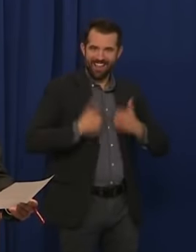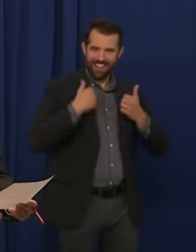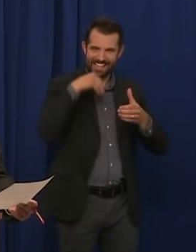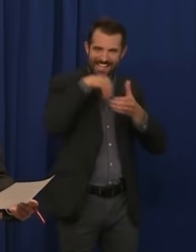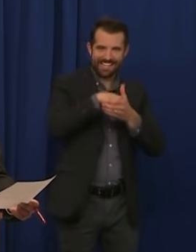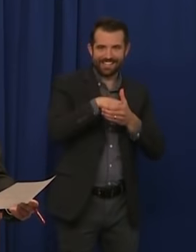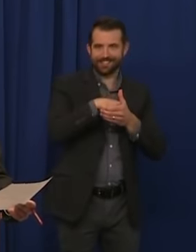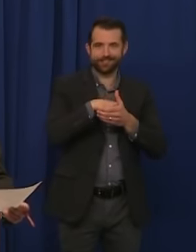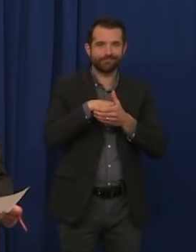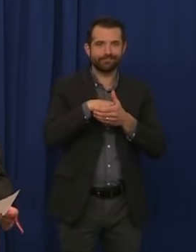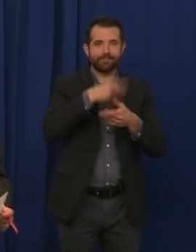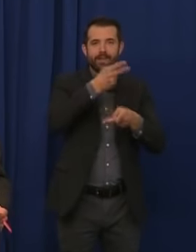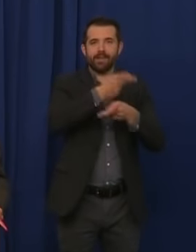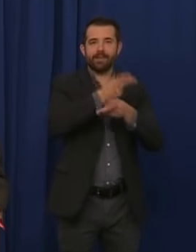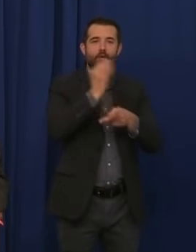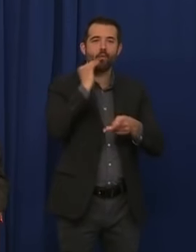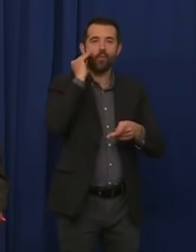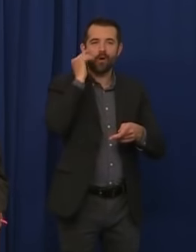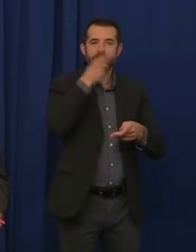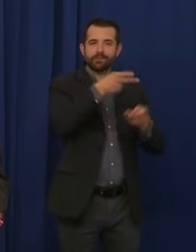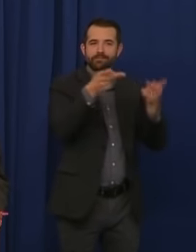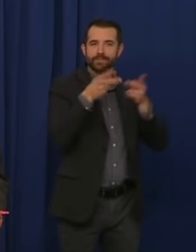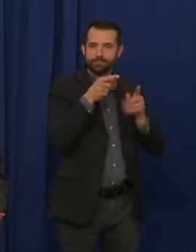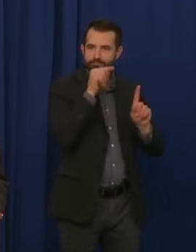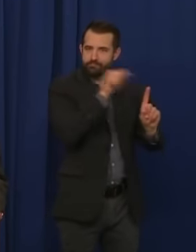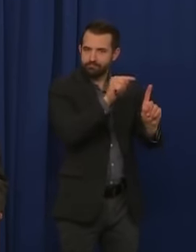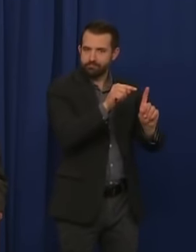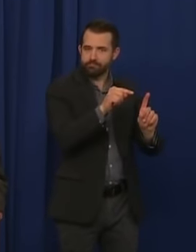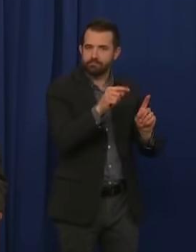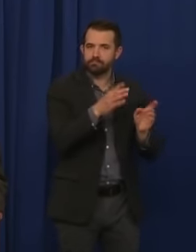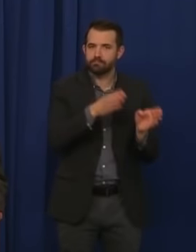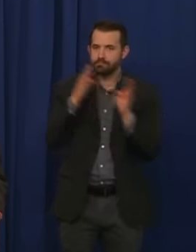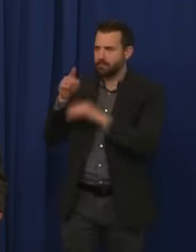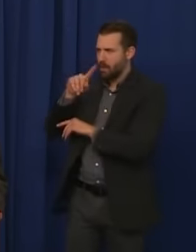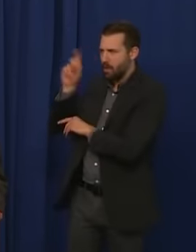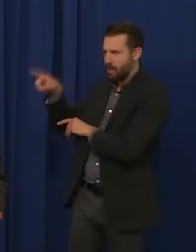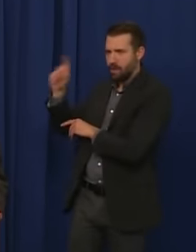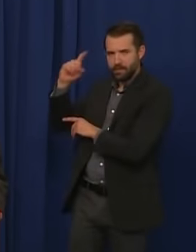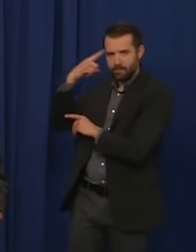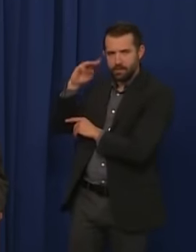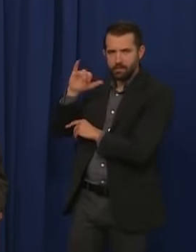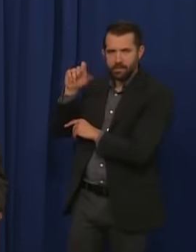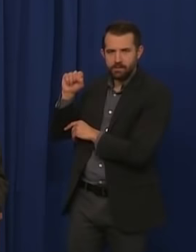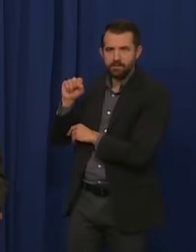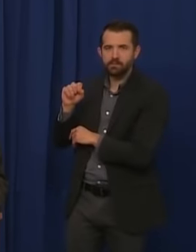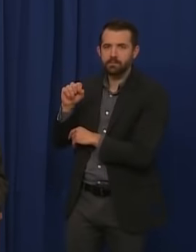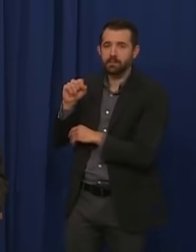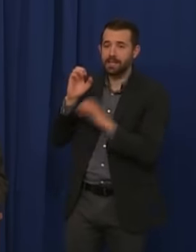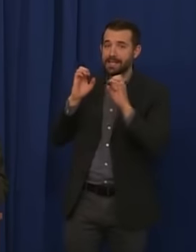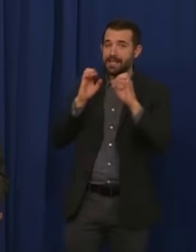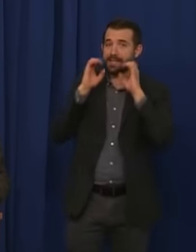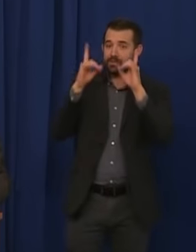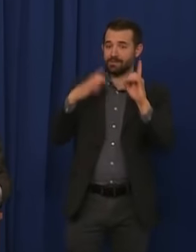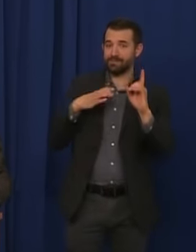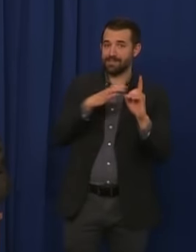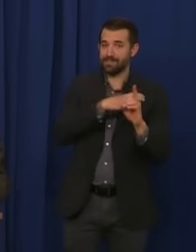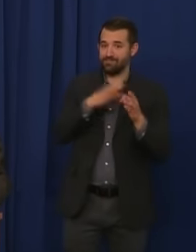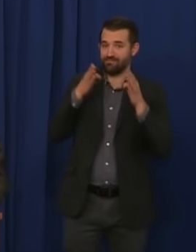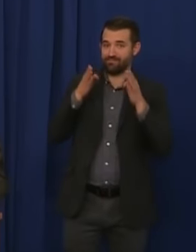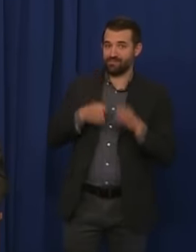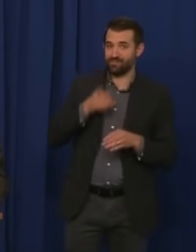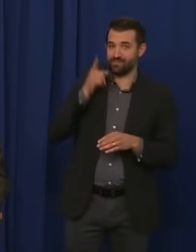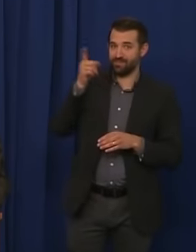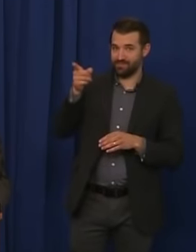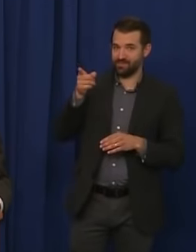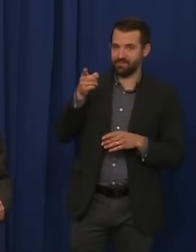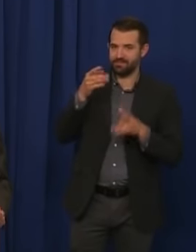previous question, your education commissioner already moved the goalposts, so to speak, from May 1st to June 15th in terms of shutting